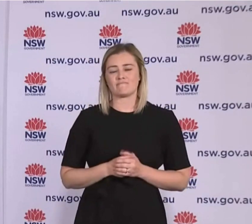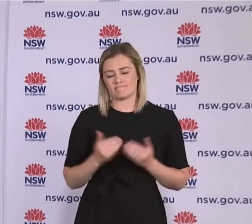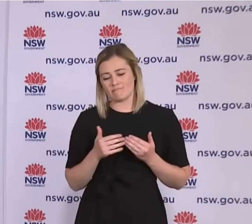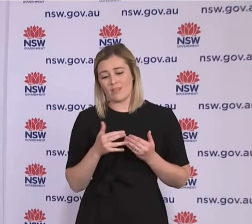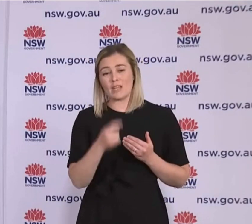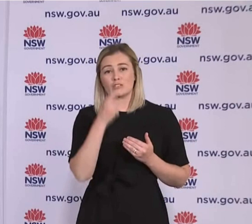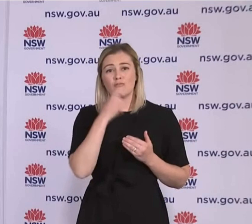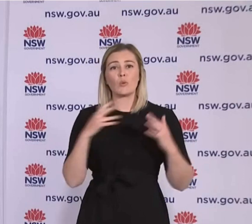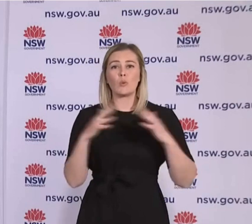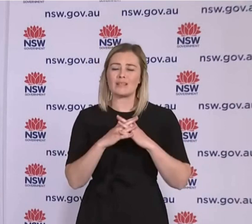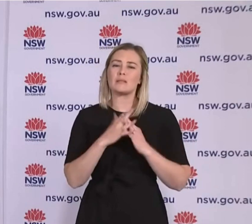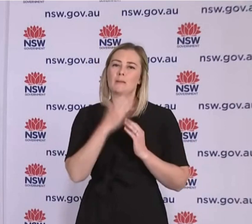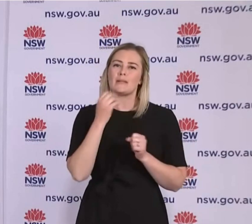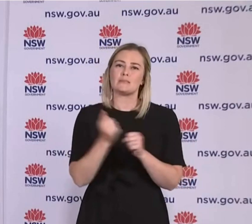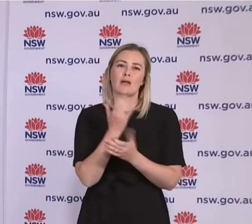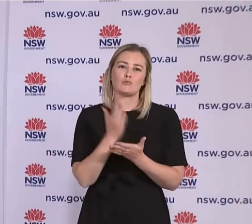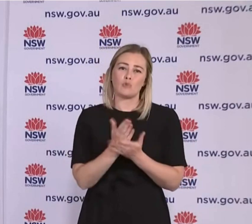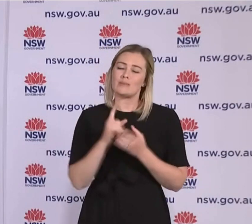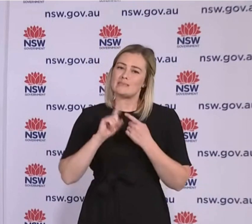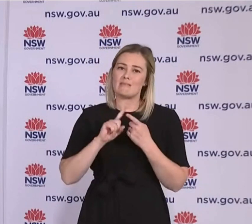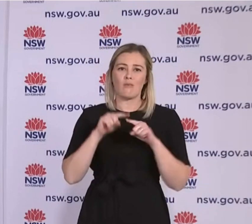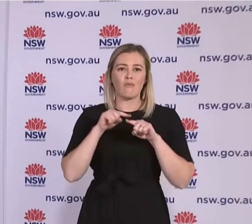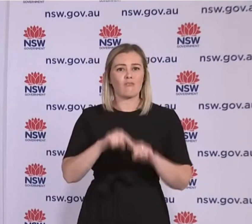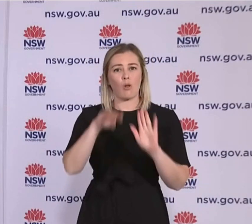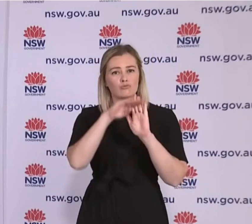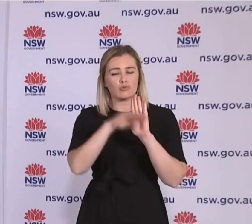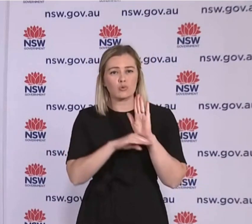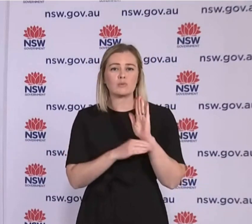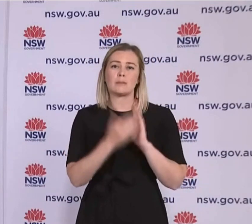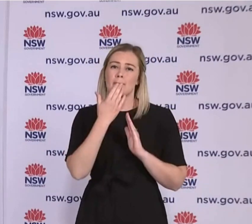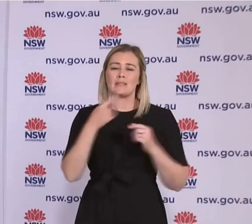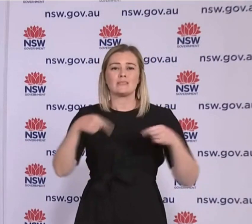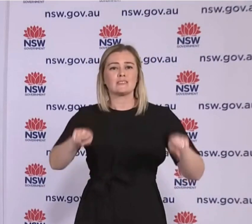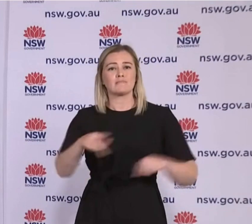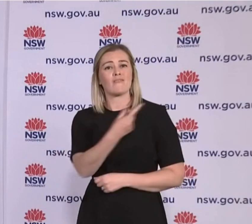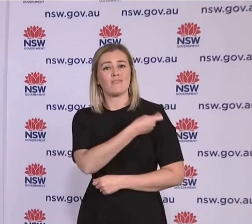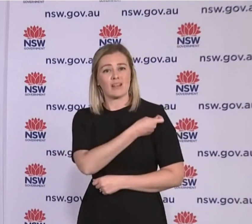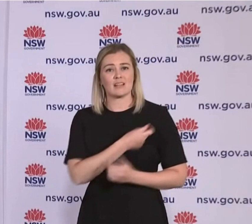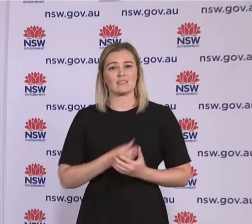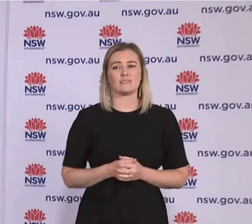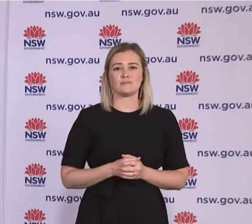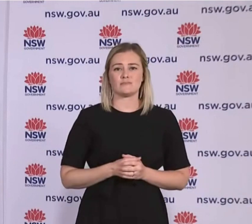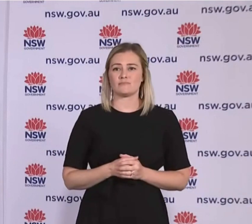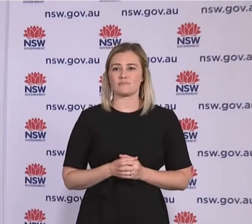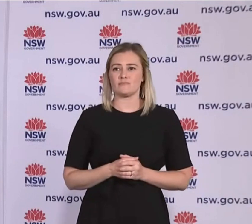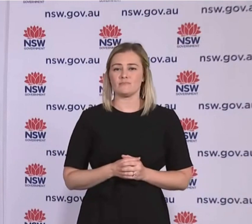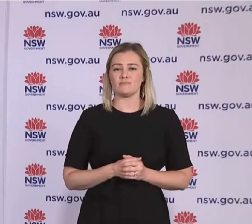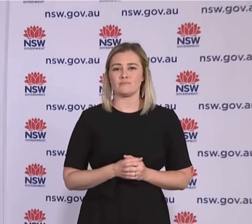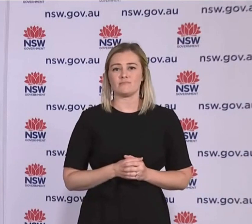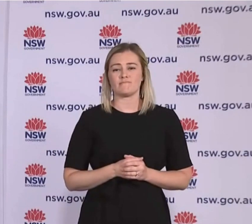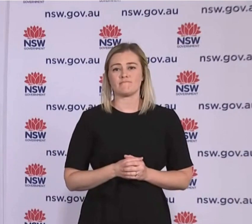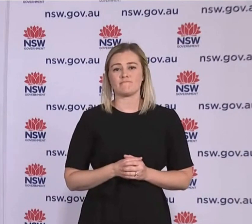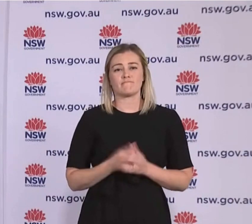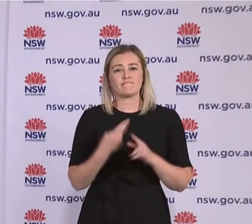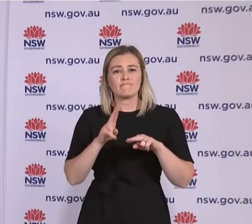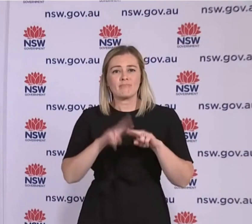that we follow all the rules, that we get ourselves vaccinated, and what we're looking at in particular is to make sure where there are pockets of communities